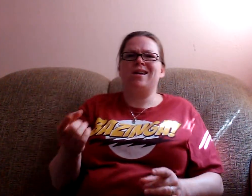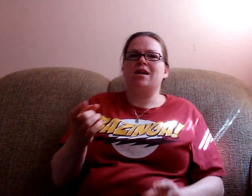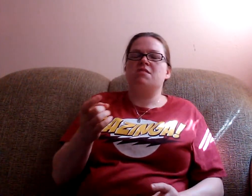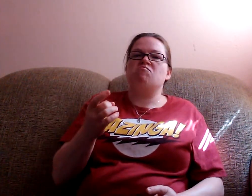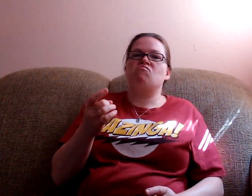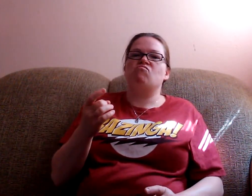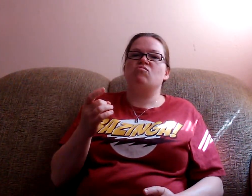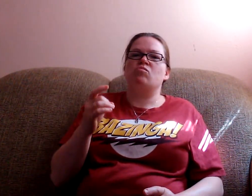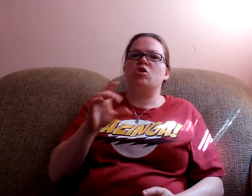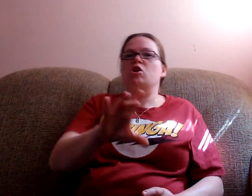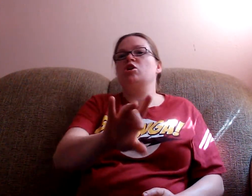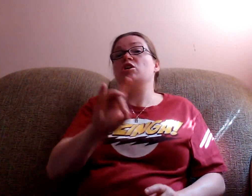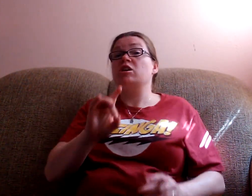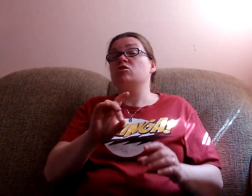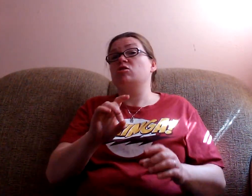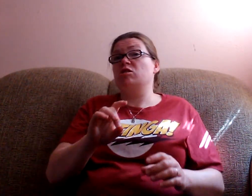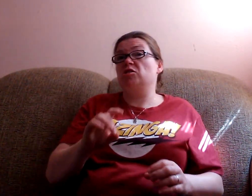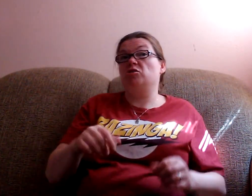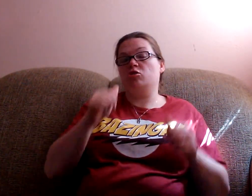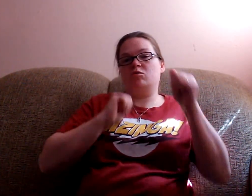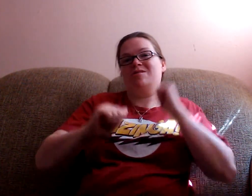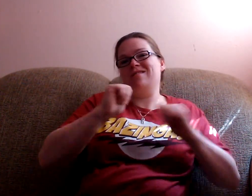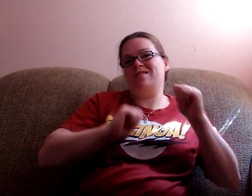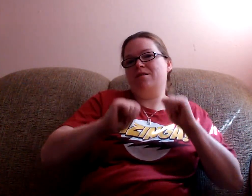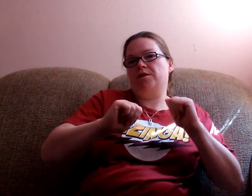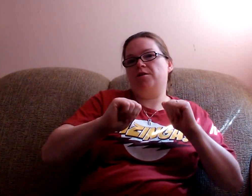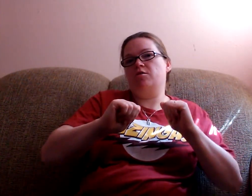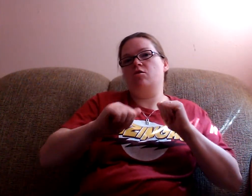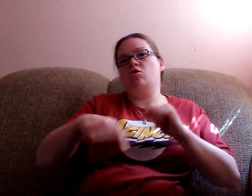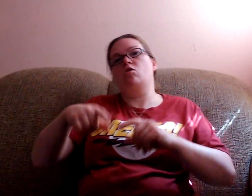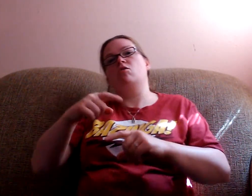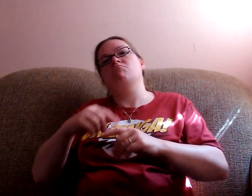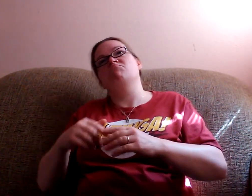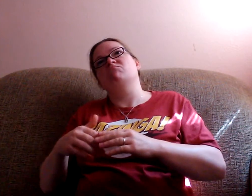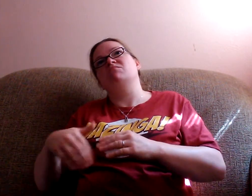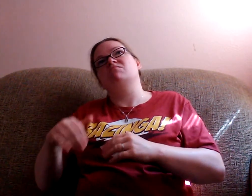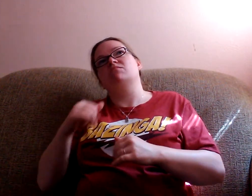to follow William past the age of 12 into his teenage years, a time